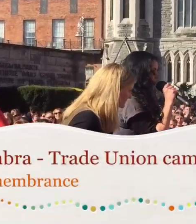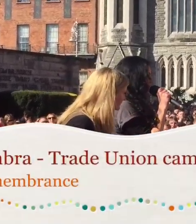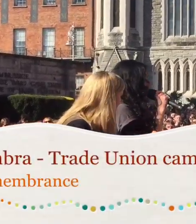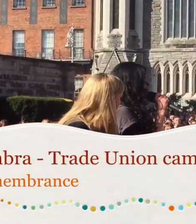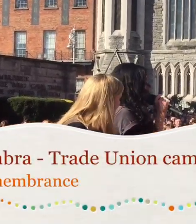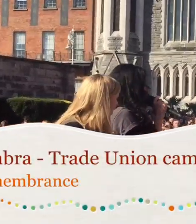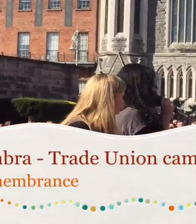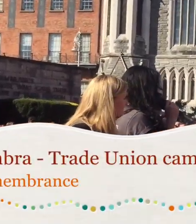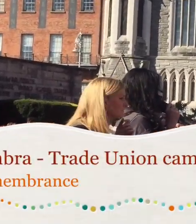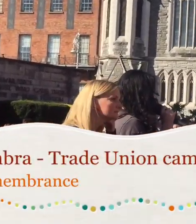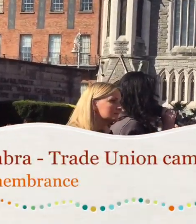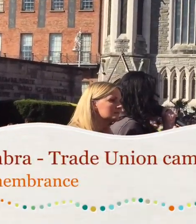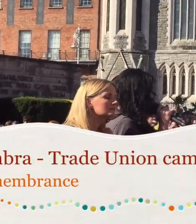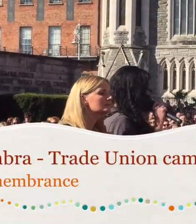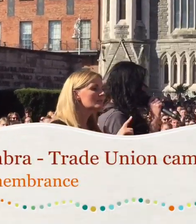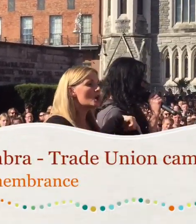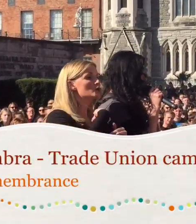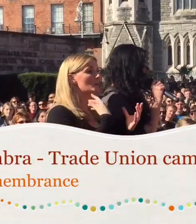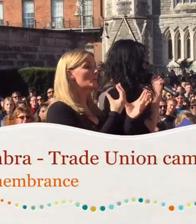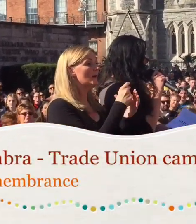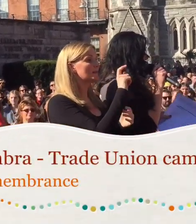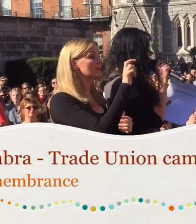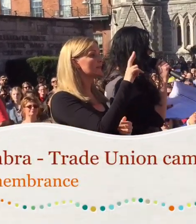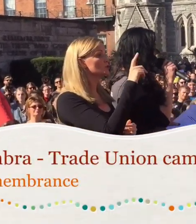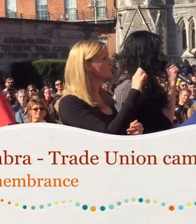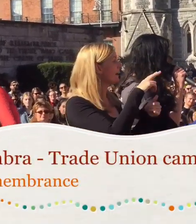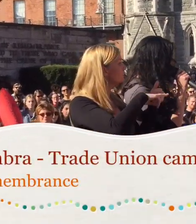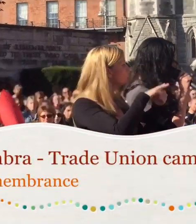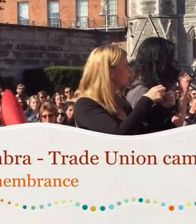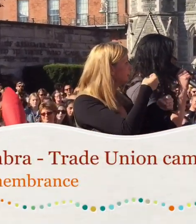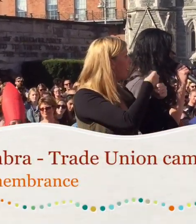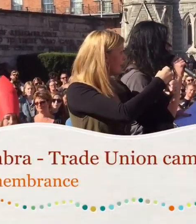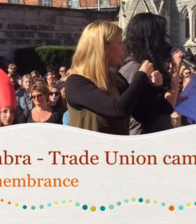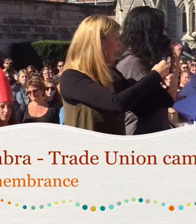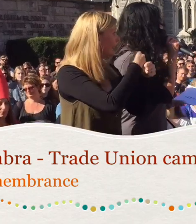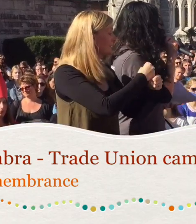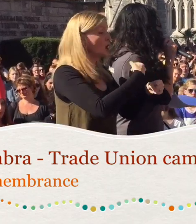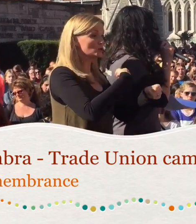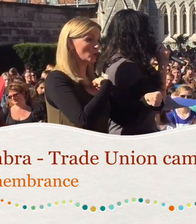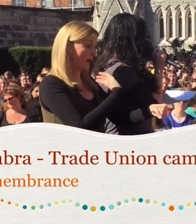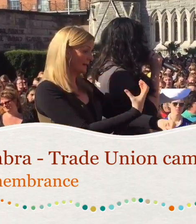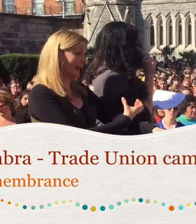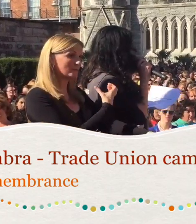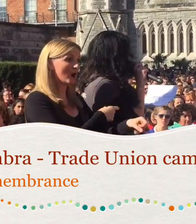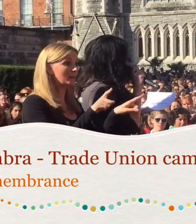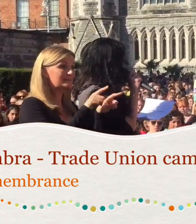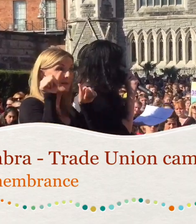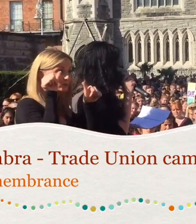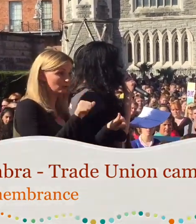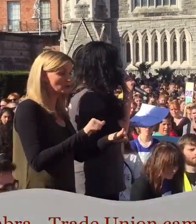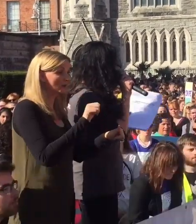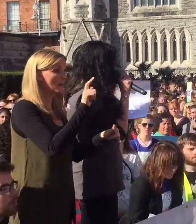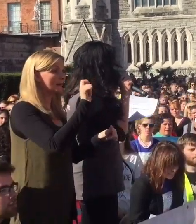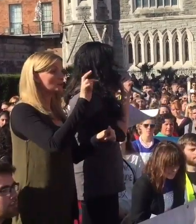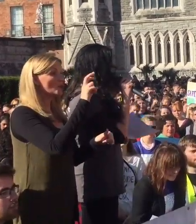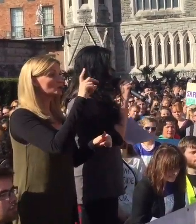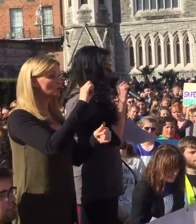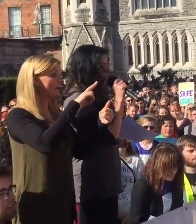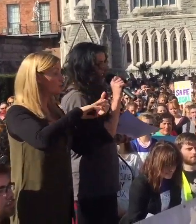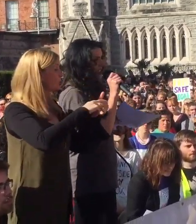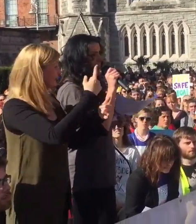Our group, the trade union campaign to repeal the 8th Amendment, is following on in the tradition the trade unions have traditionally played